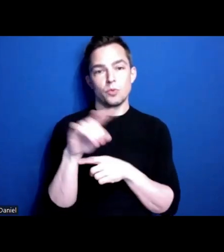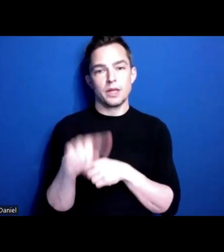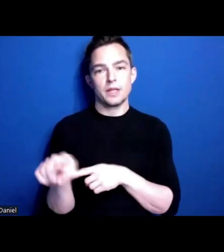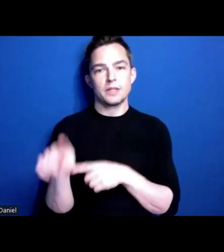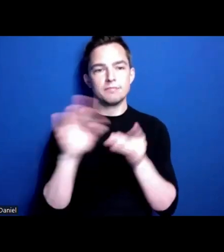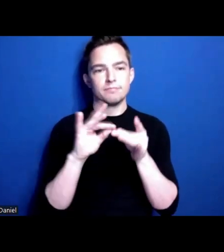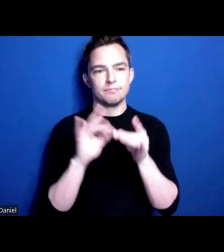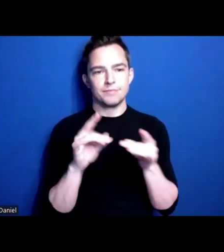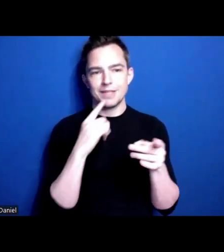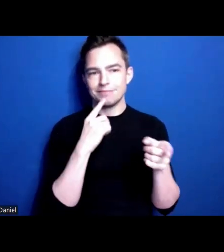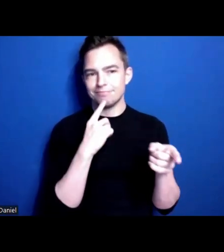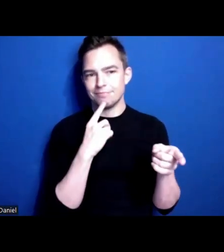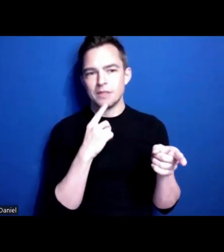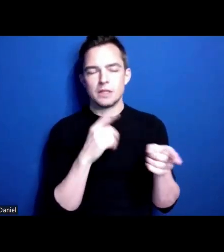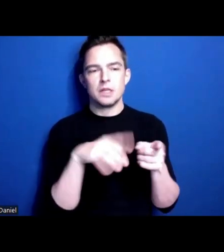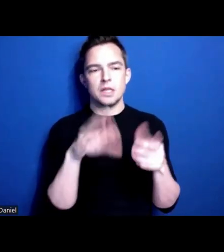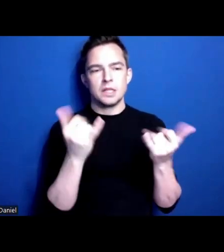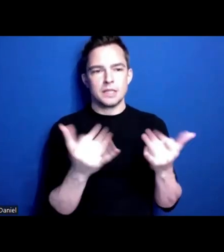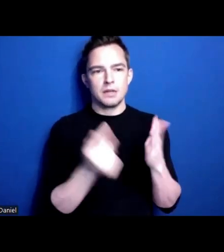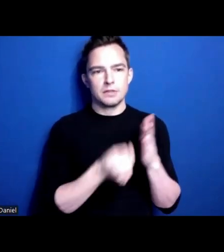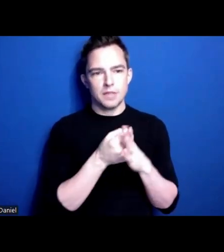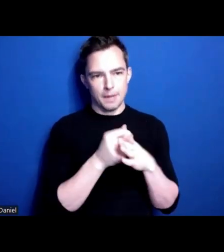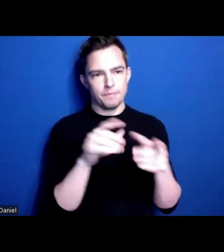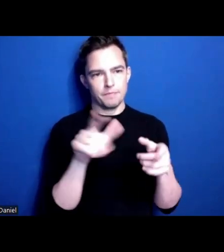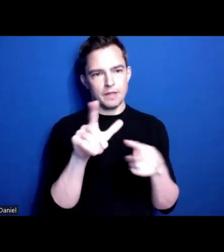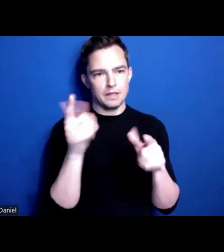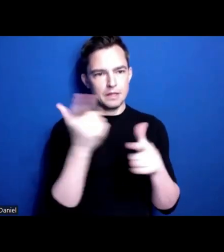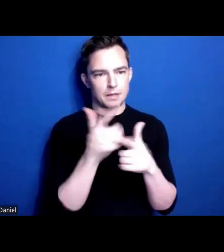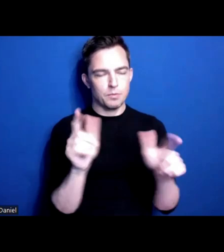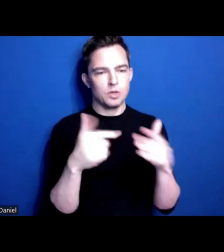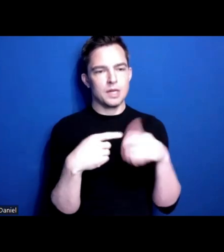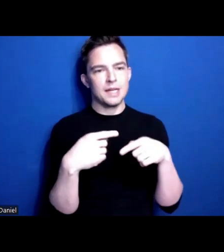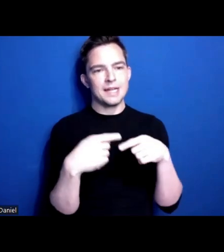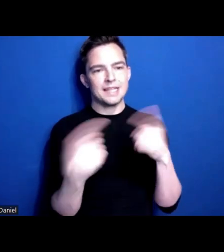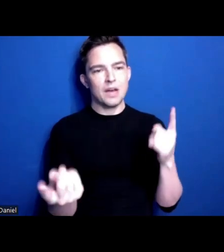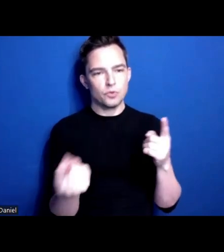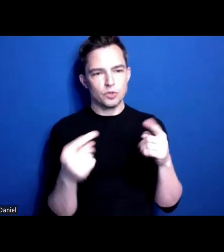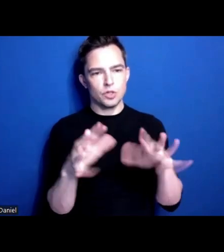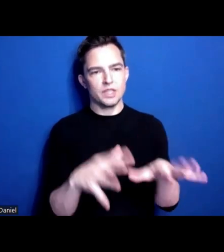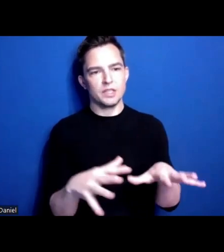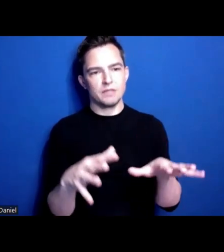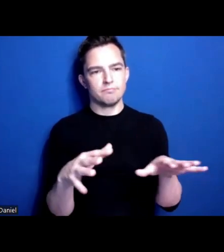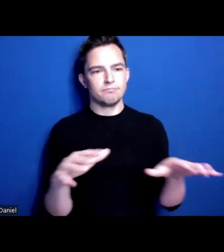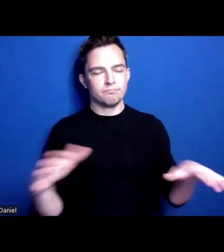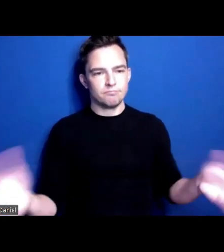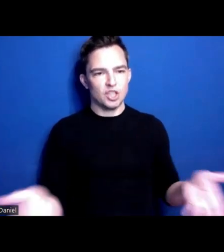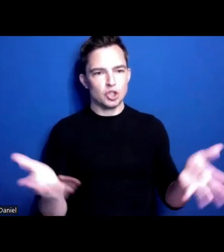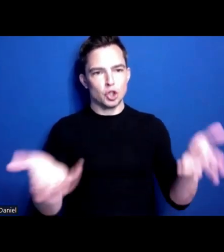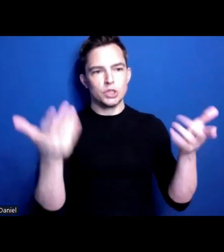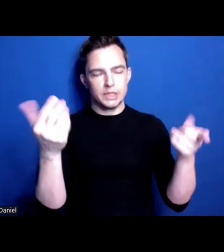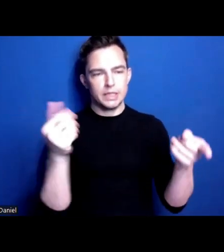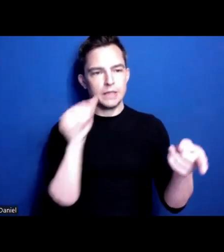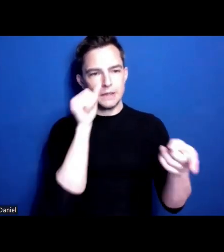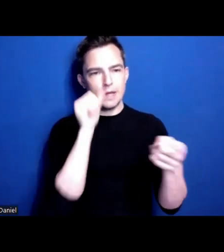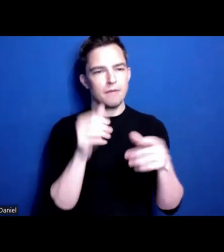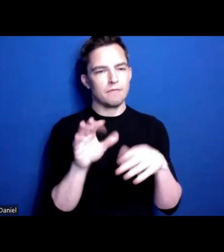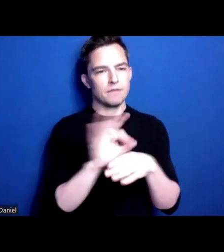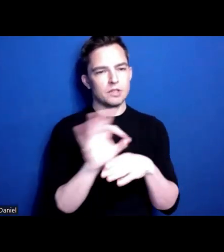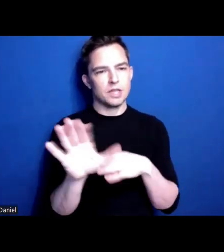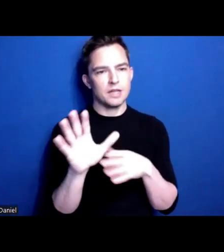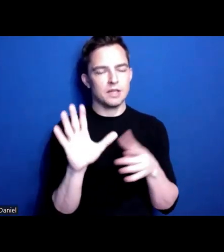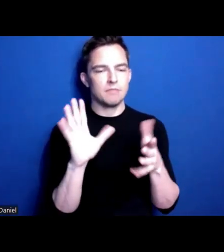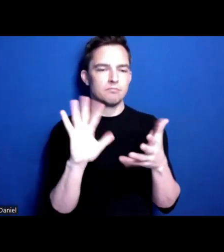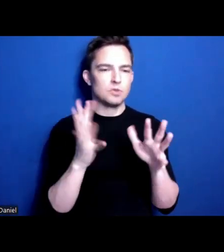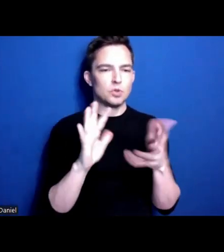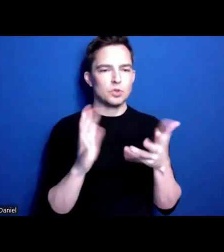quote, a contemporary liberal progressive counterinsurgency that functions as, quote, a loosely